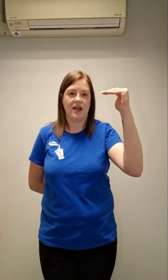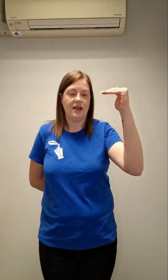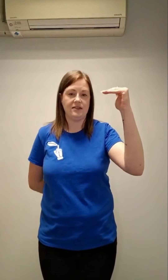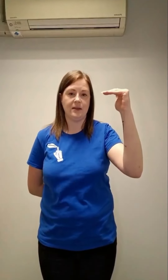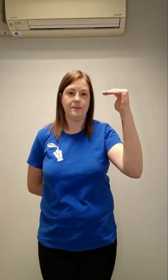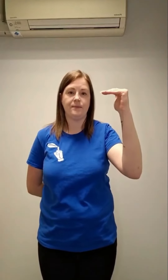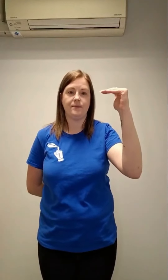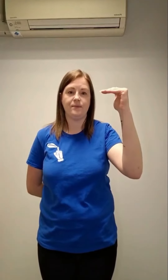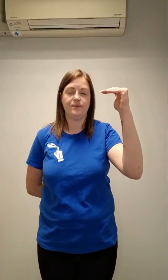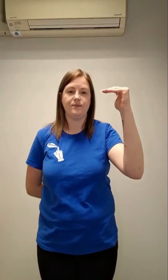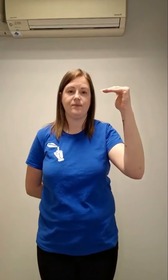hand.